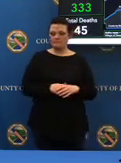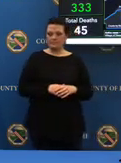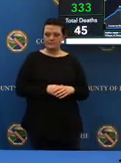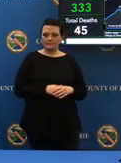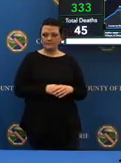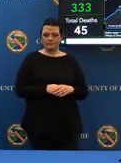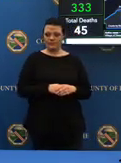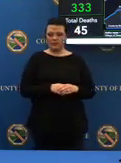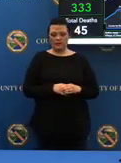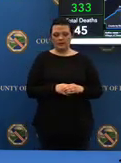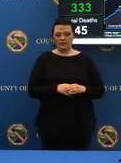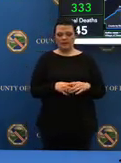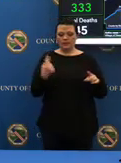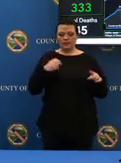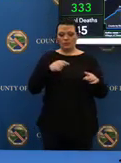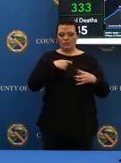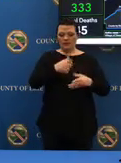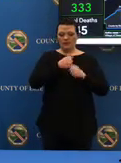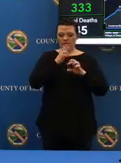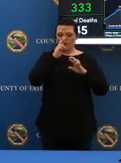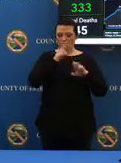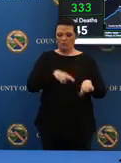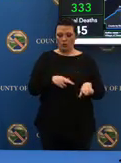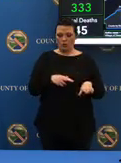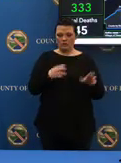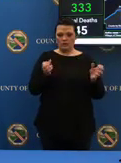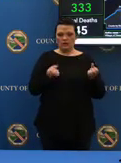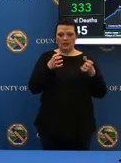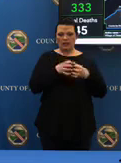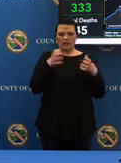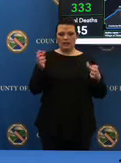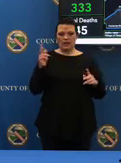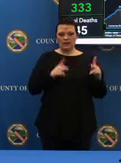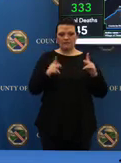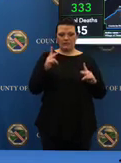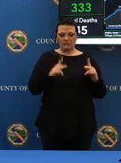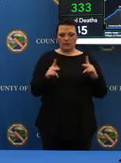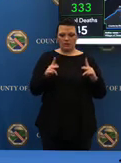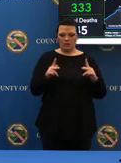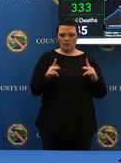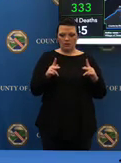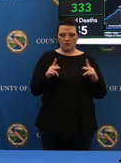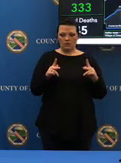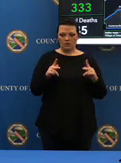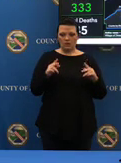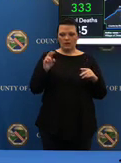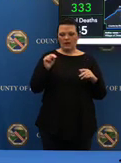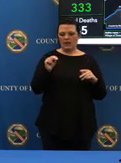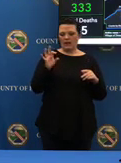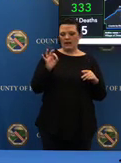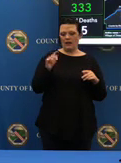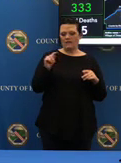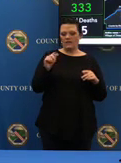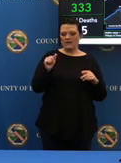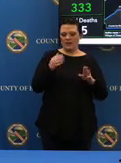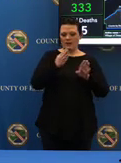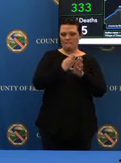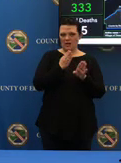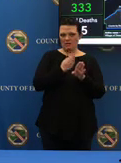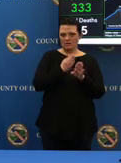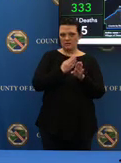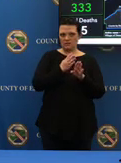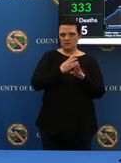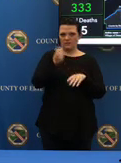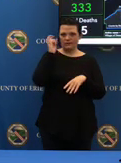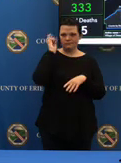Mark, we've been getting reports that there are a lot of people who are taking a NFTA Metro bus that are considered